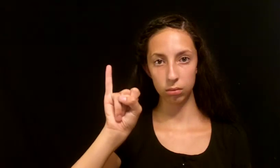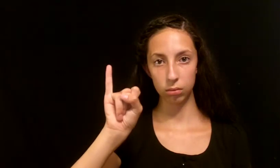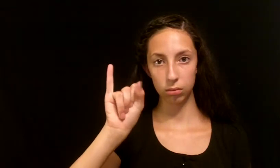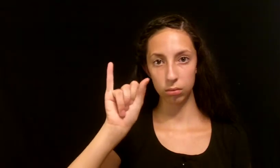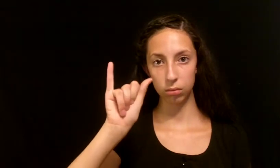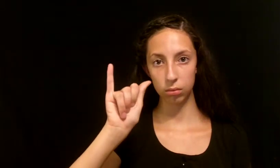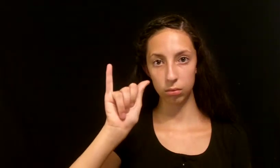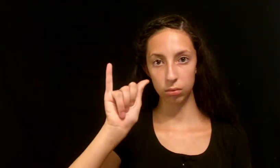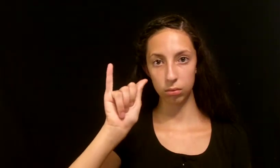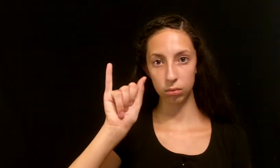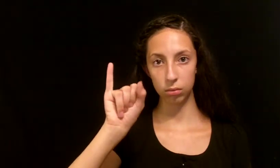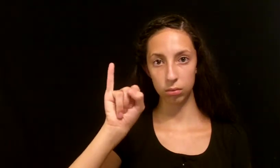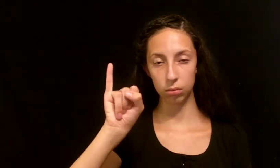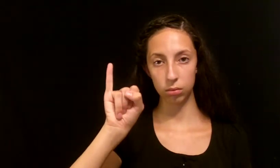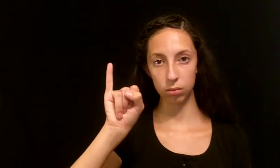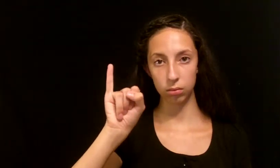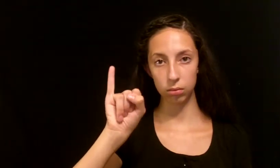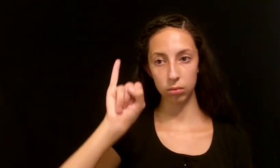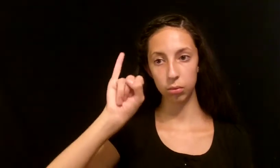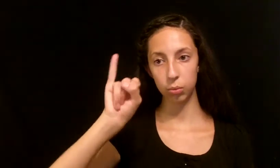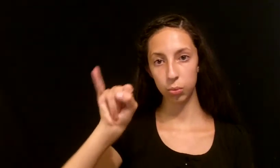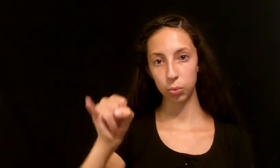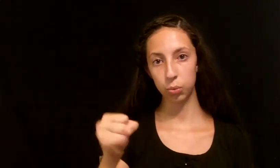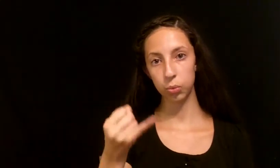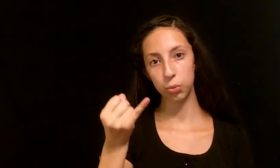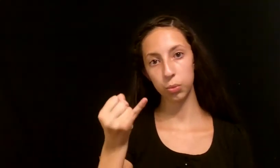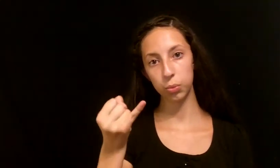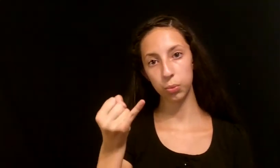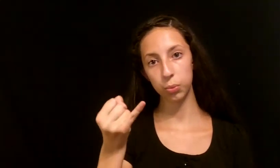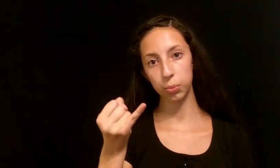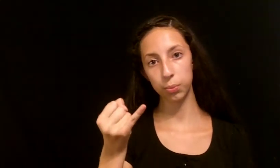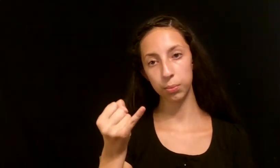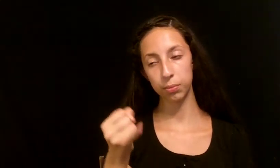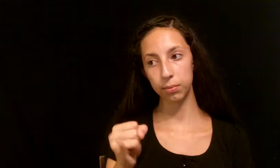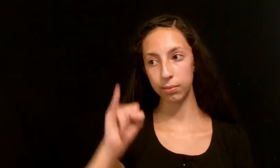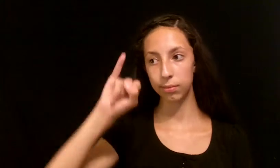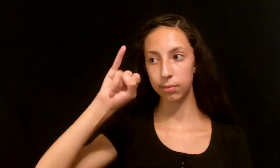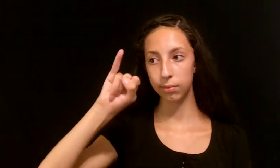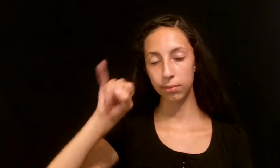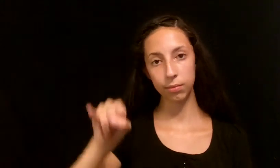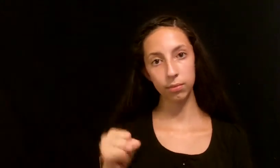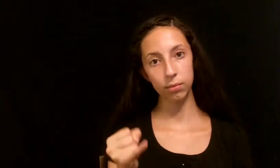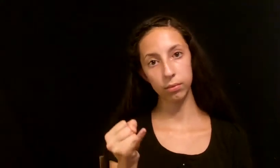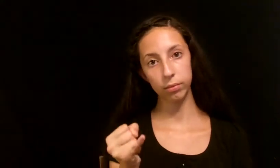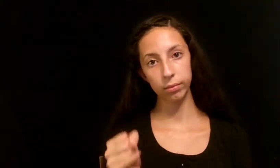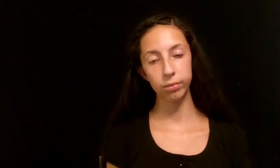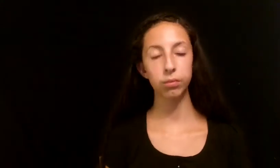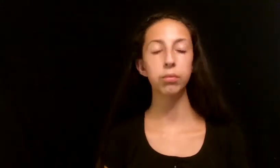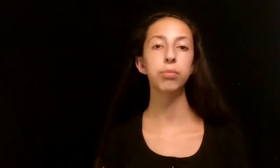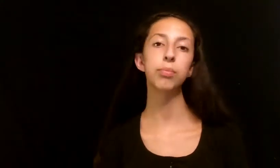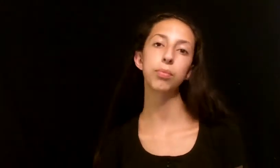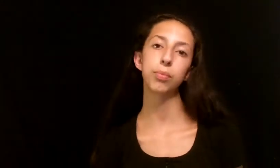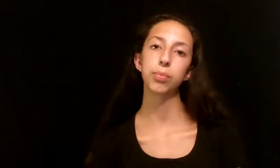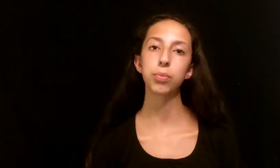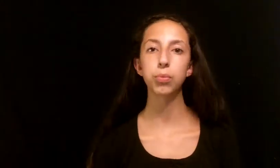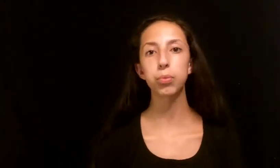of. J is pretty safe, just comes down. K, you need to be careful that you keep